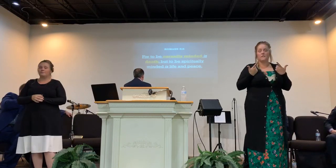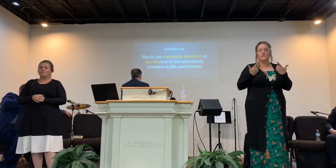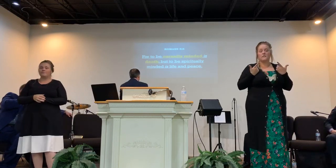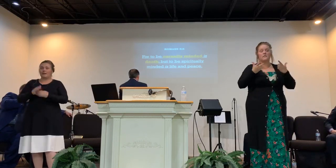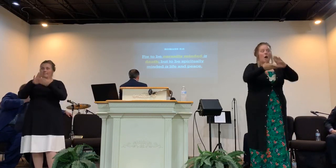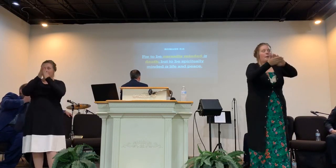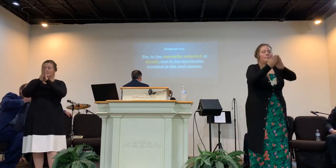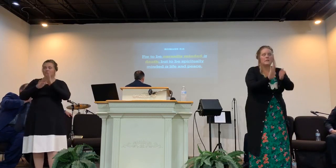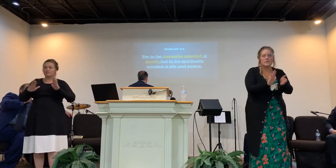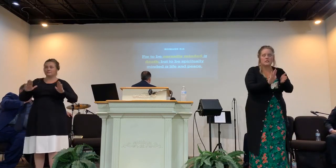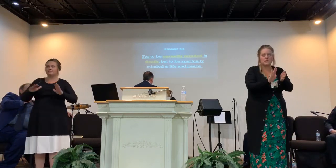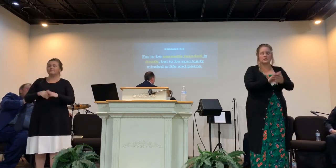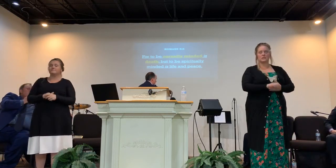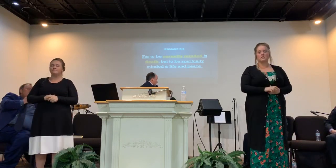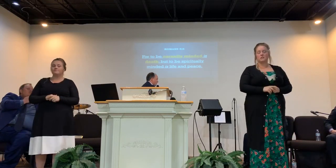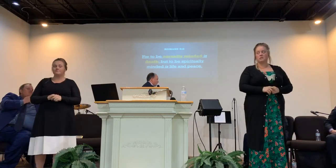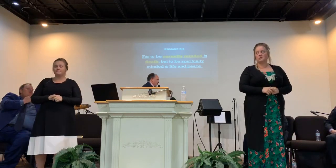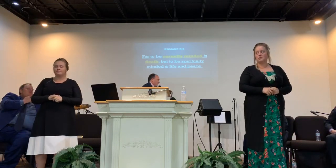and peace.